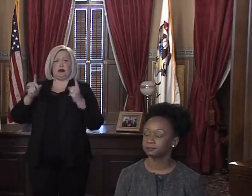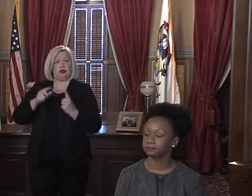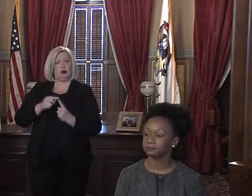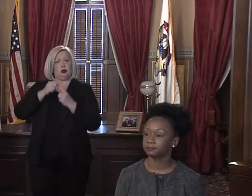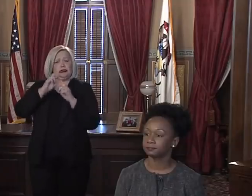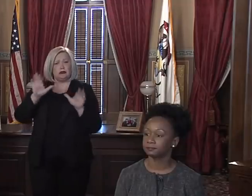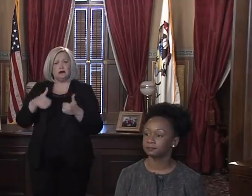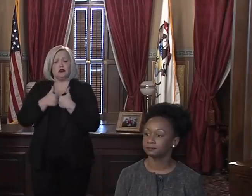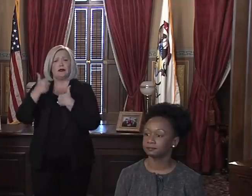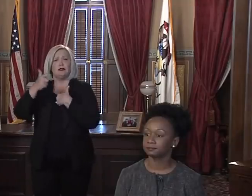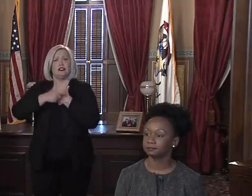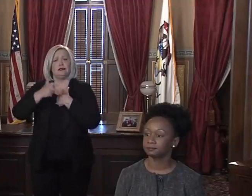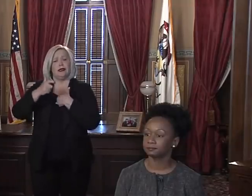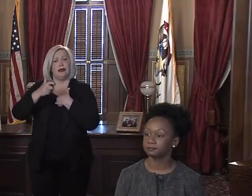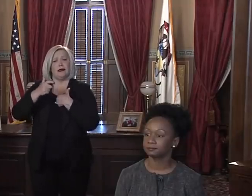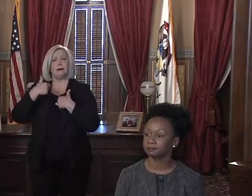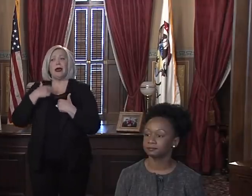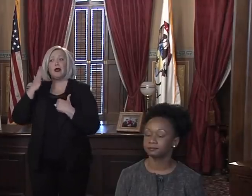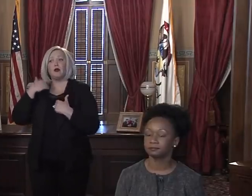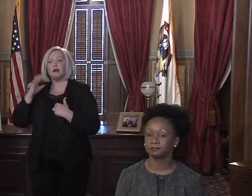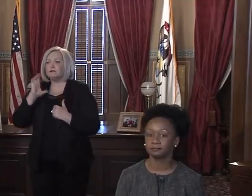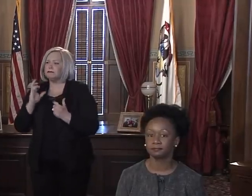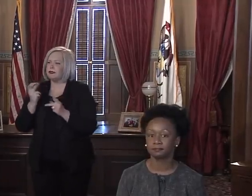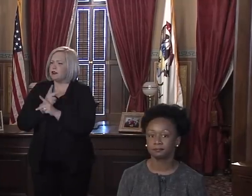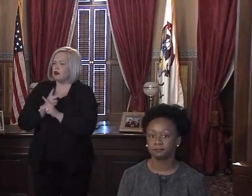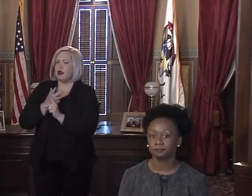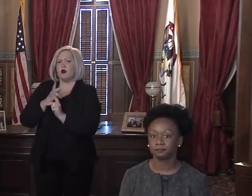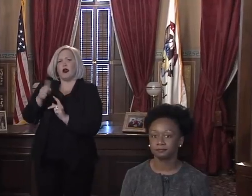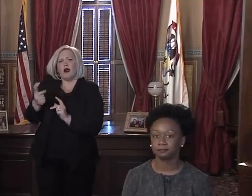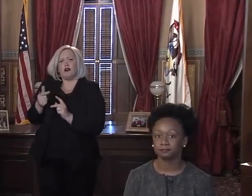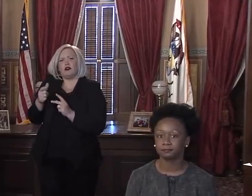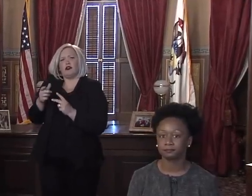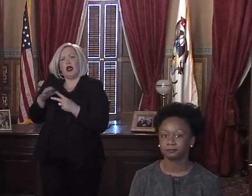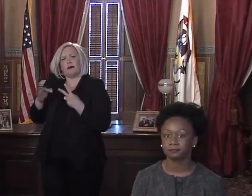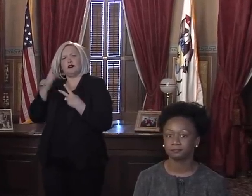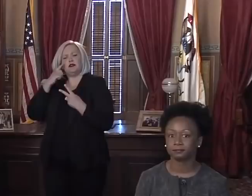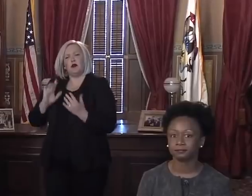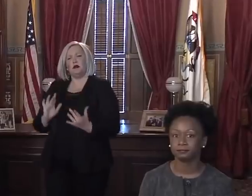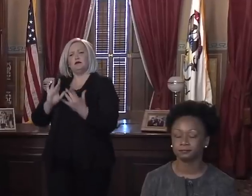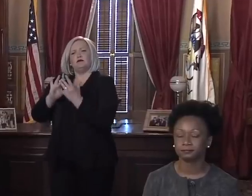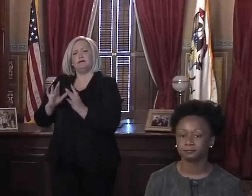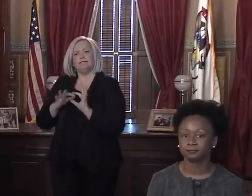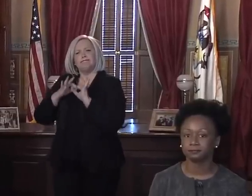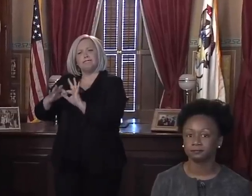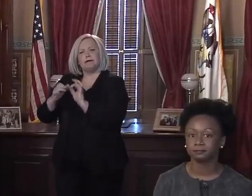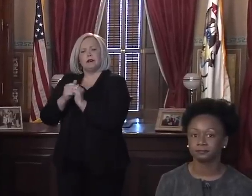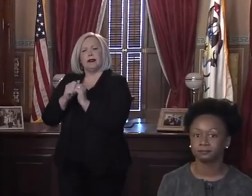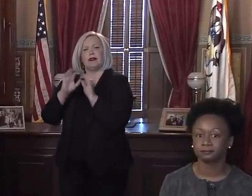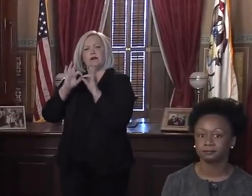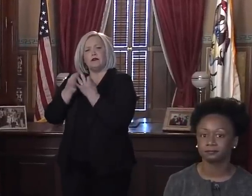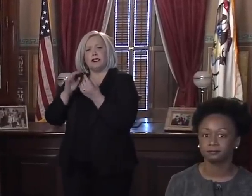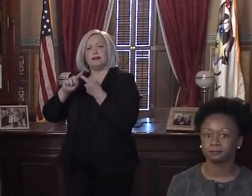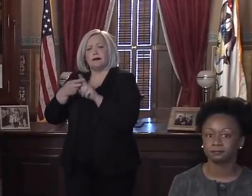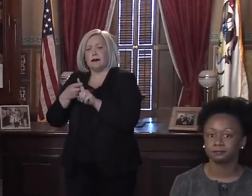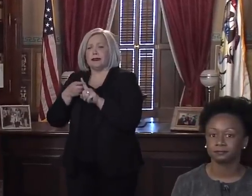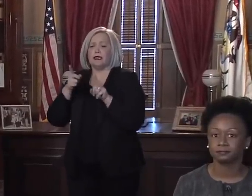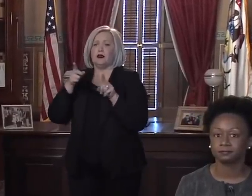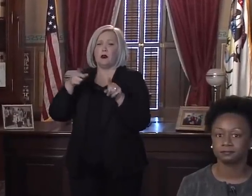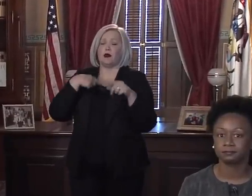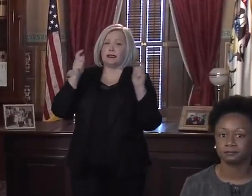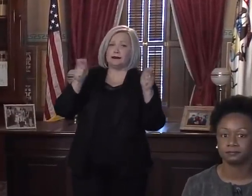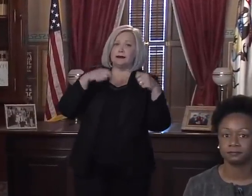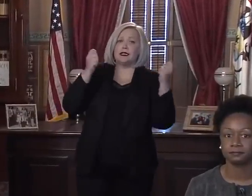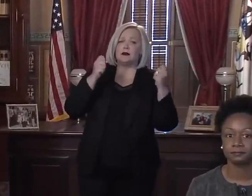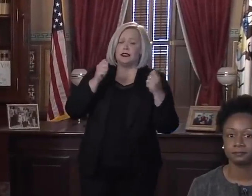you are finding other ways to reach out to loved ones during this time as we celebrate, as we cope, and as